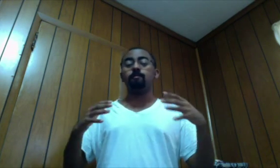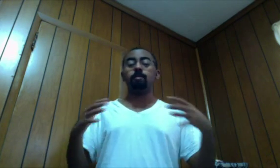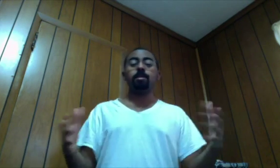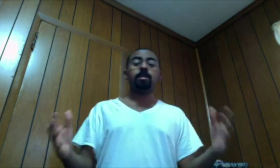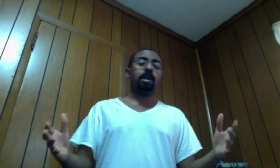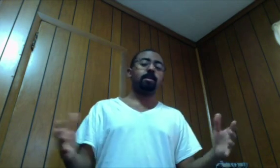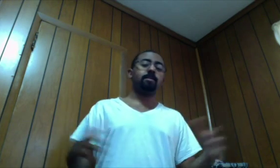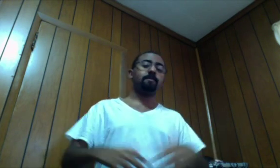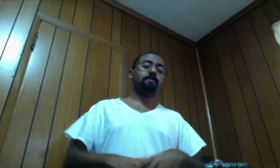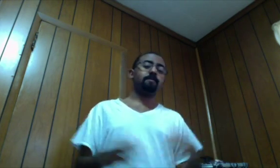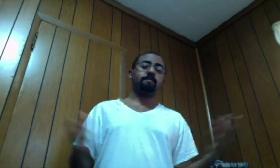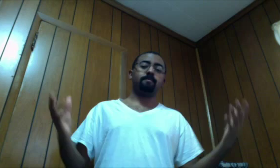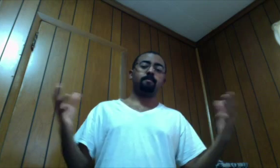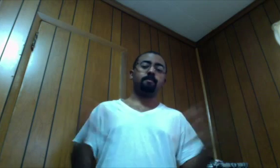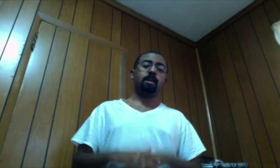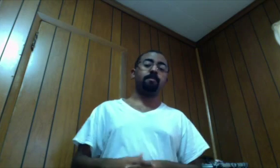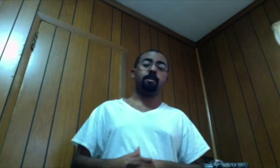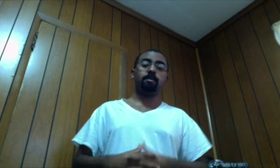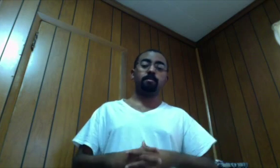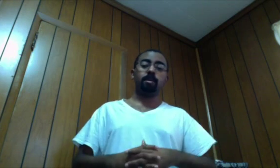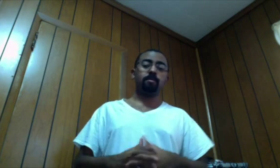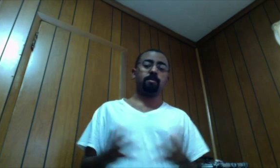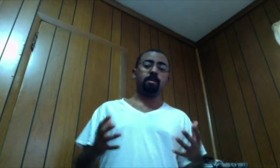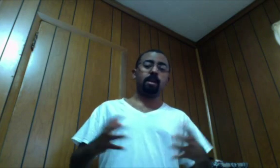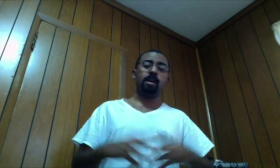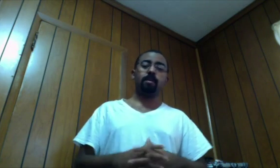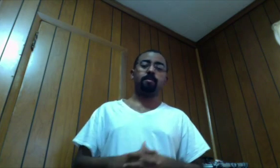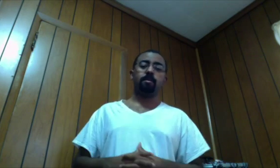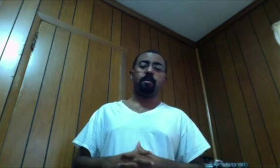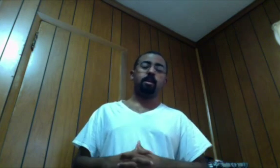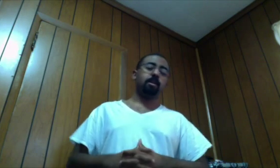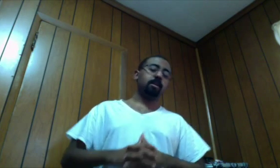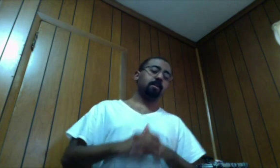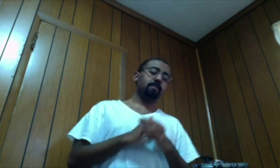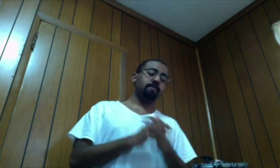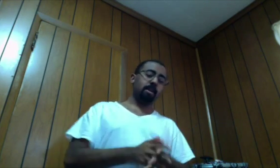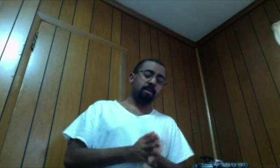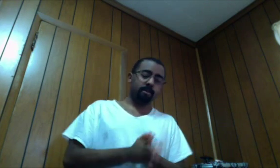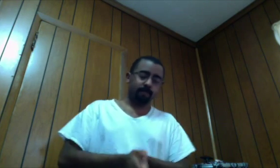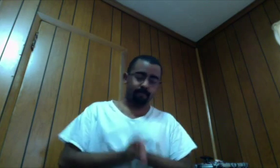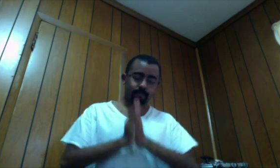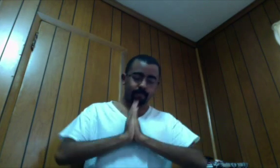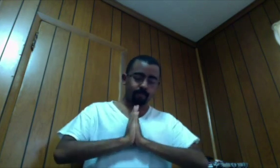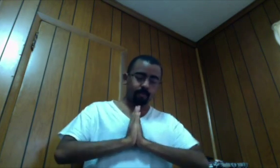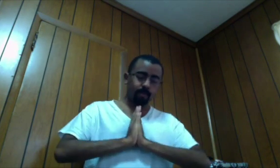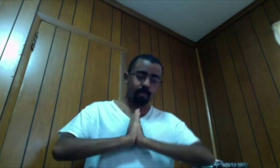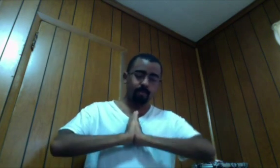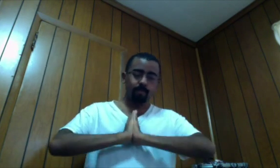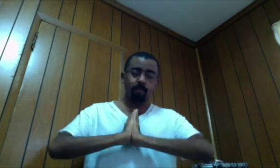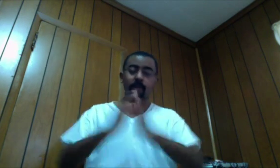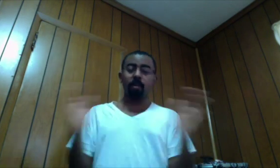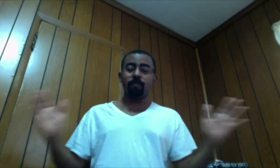really sad to have known that he died. But moving on from